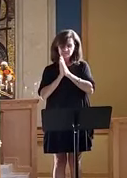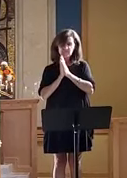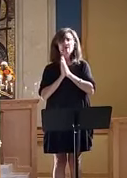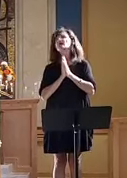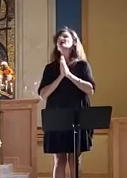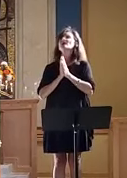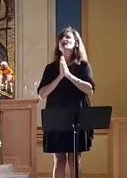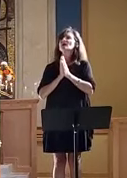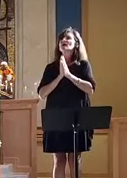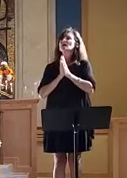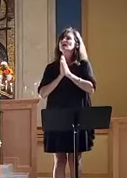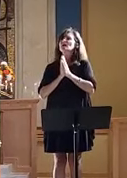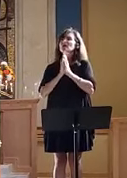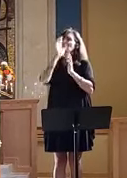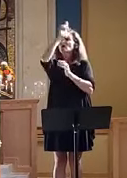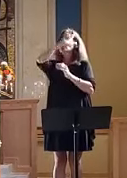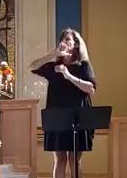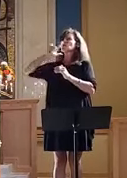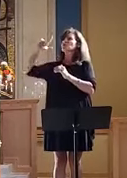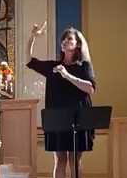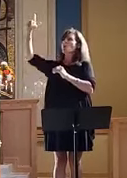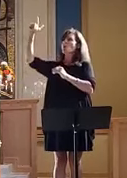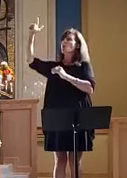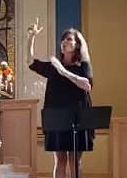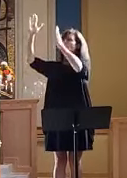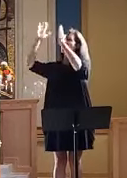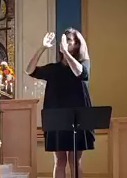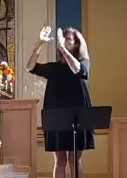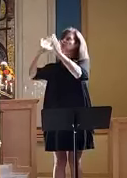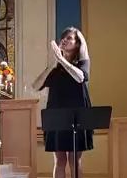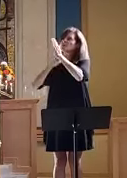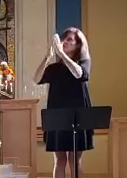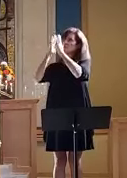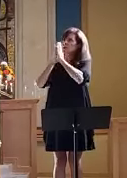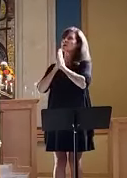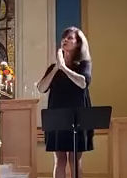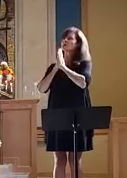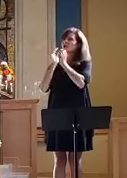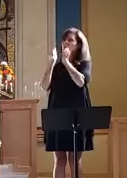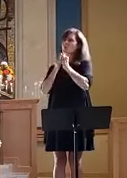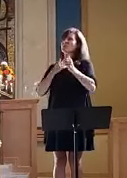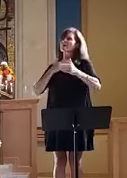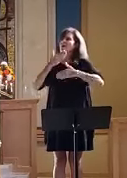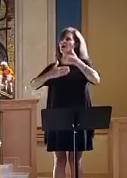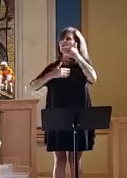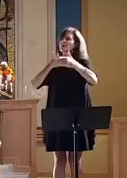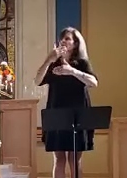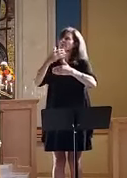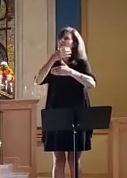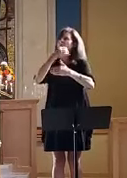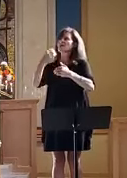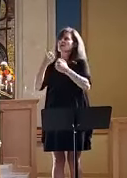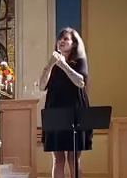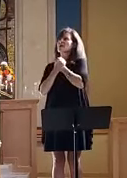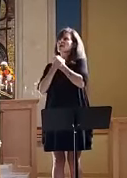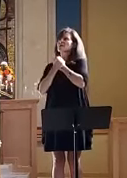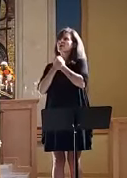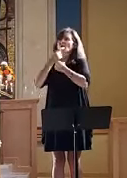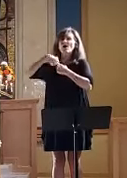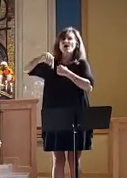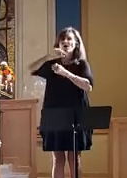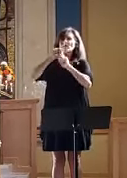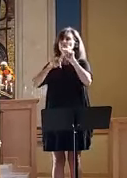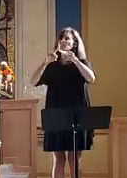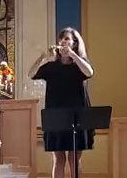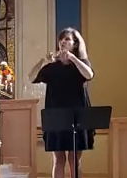Incline your merciful ear to our prayers, we ask, O Lord, and listen in kindness to the supplications of those who call on you